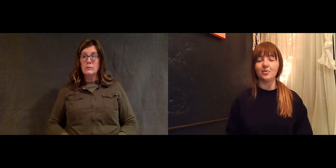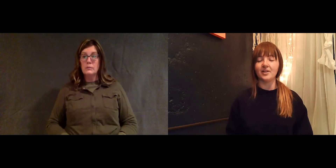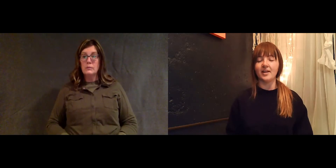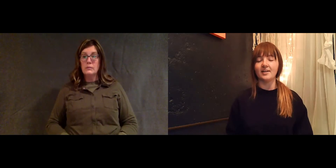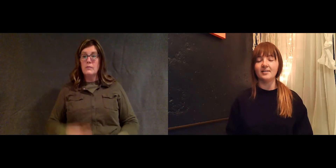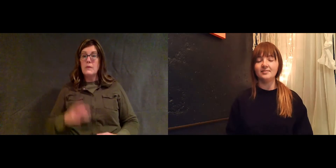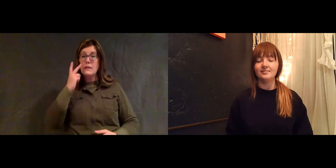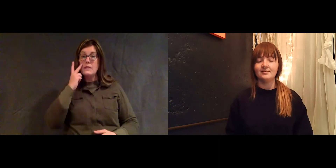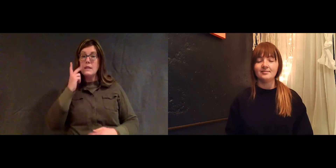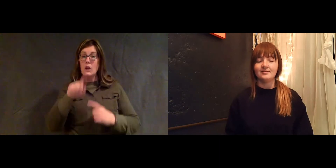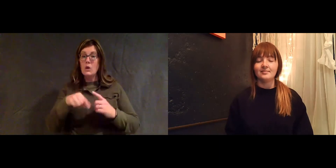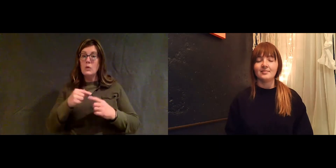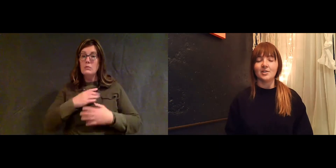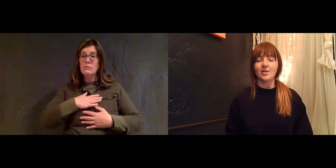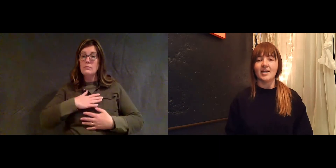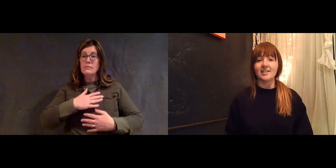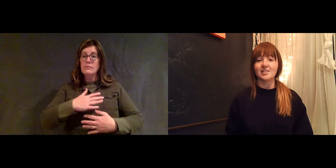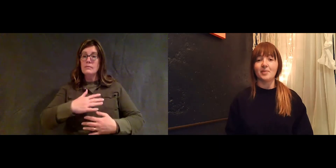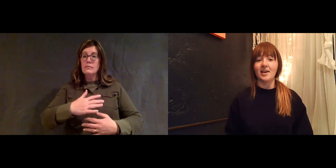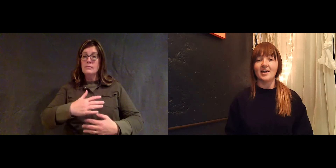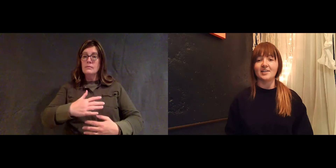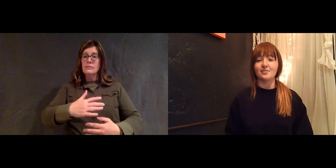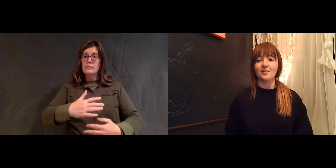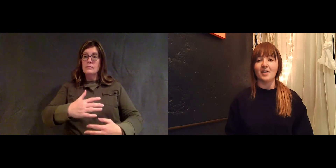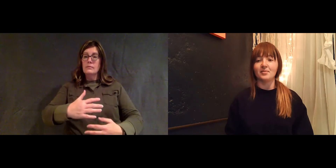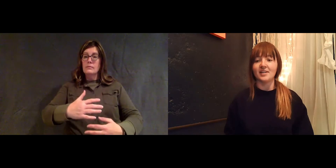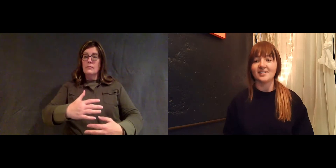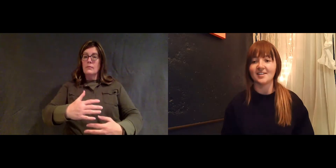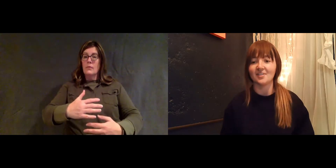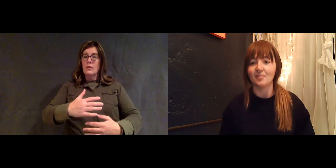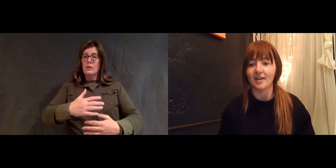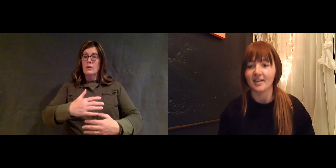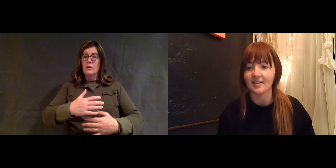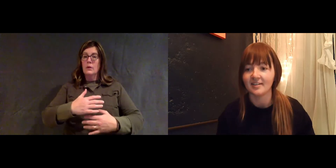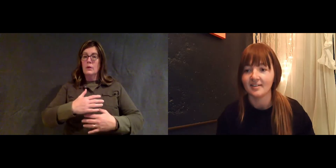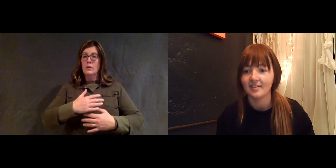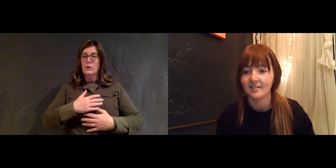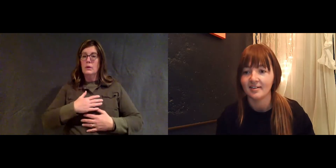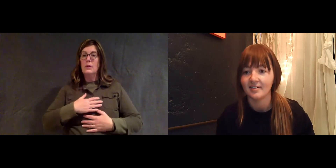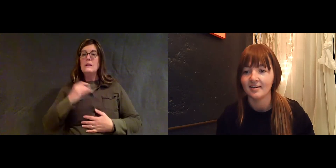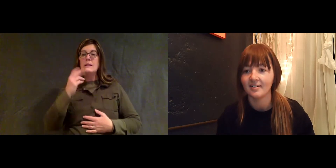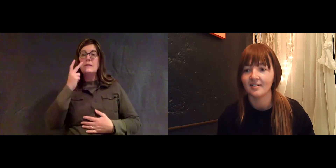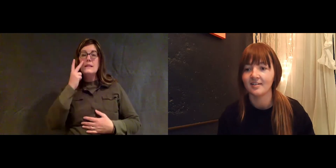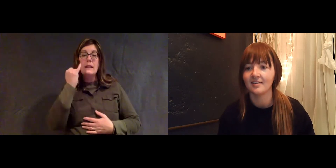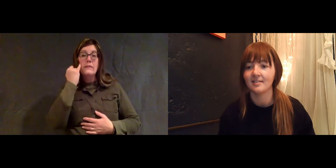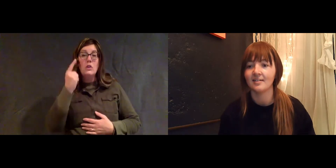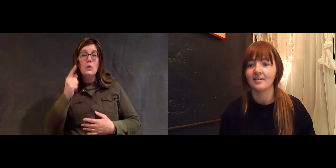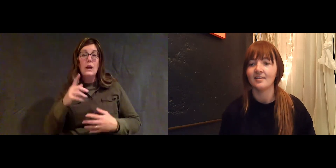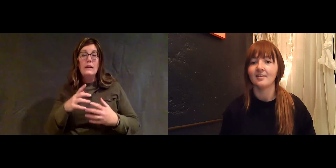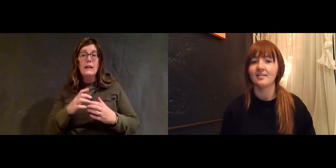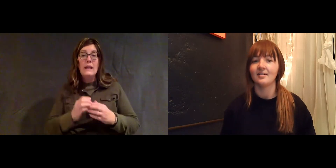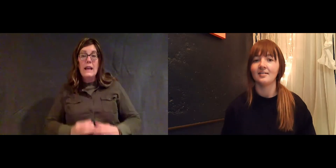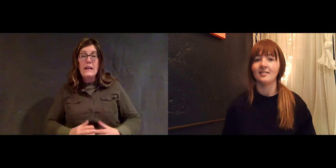you breathe in, you can expand from that place in your body.